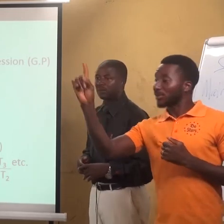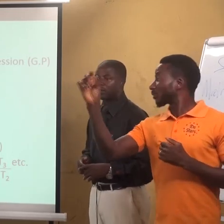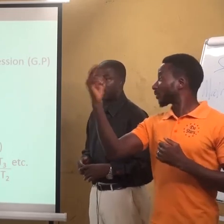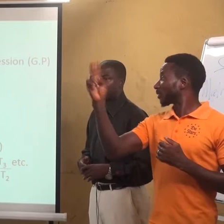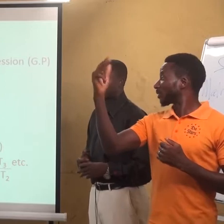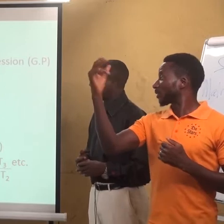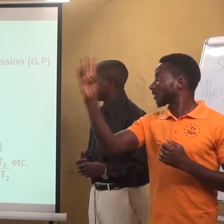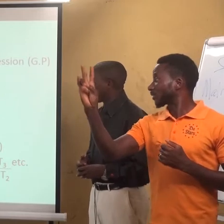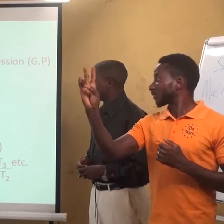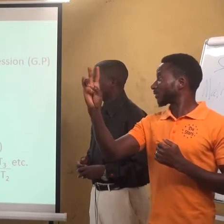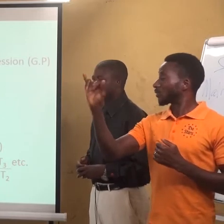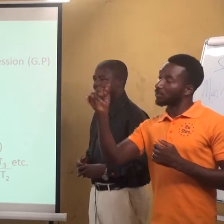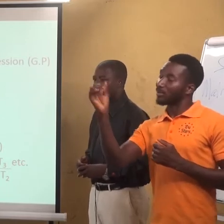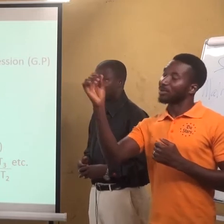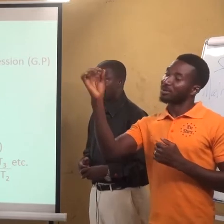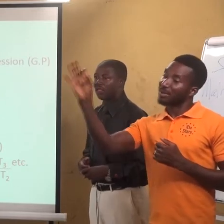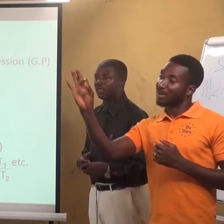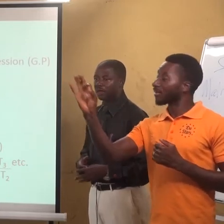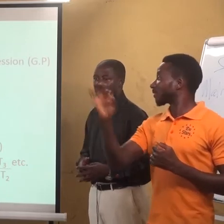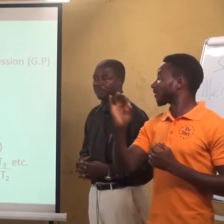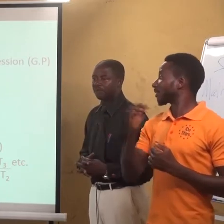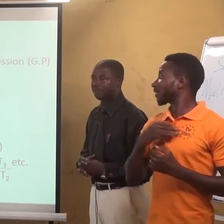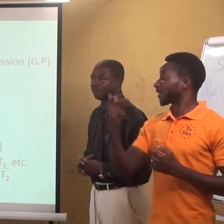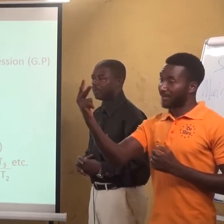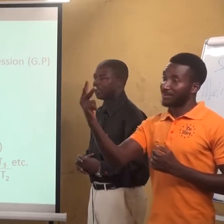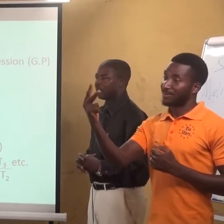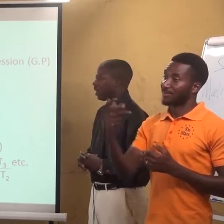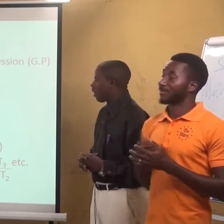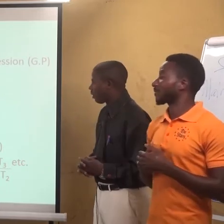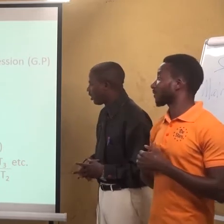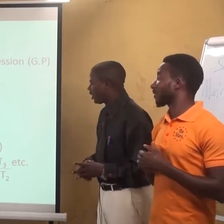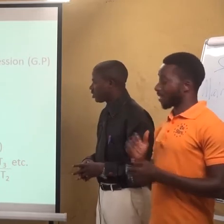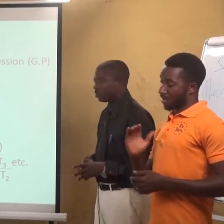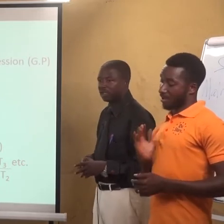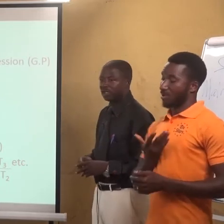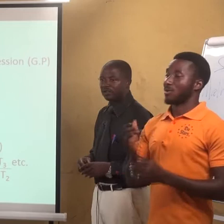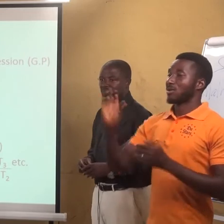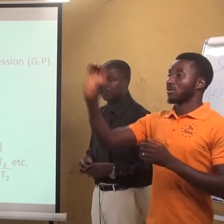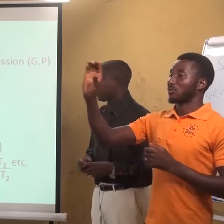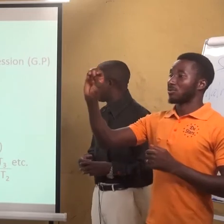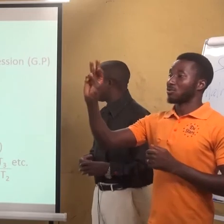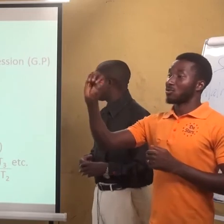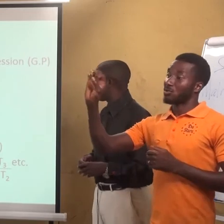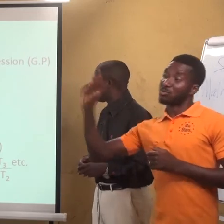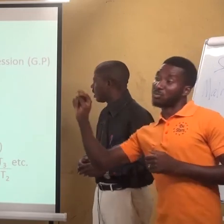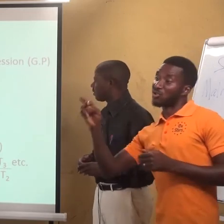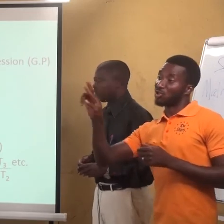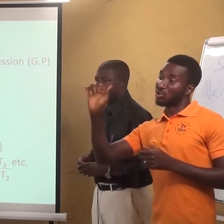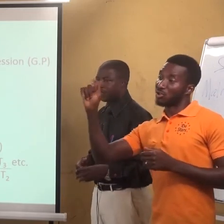27, 9, 3. Our common ratio in this case